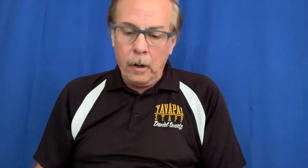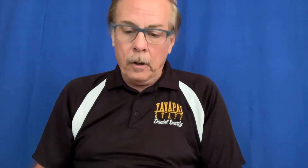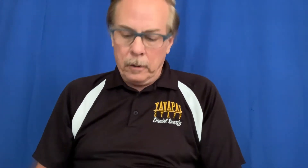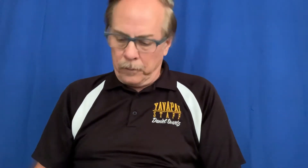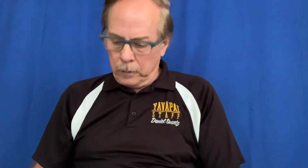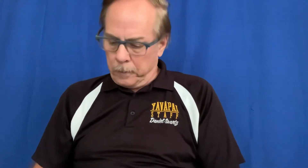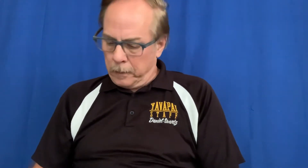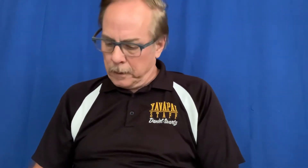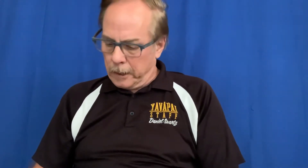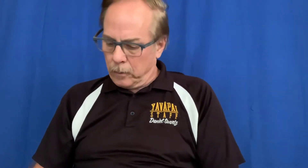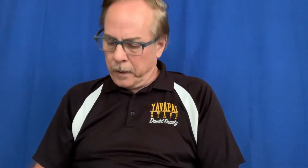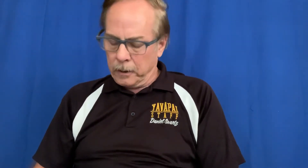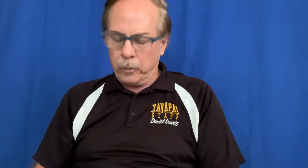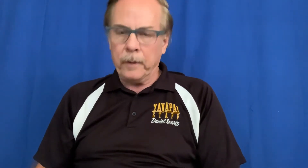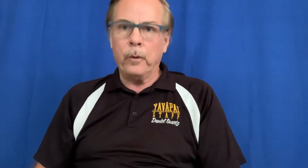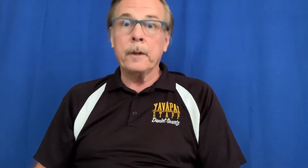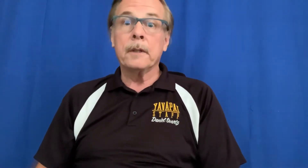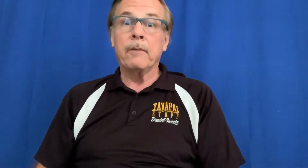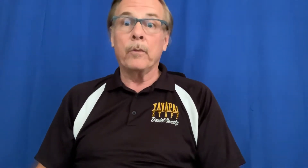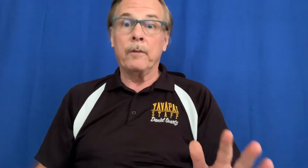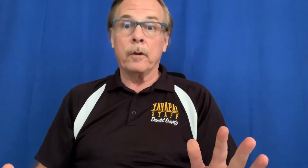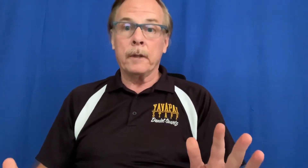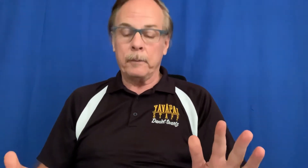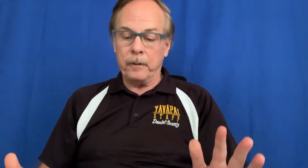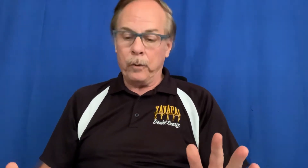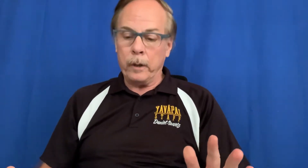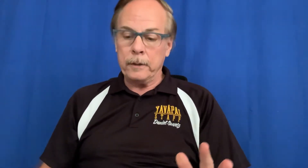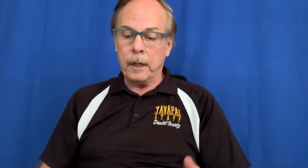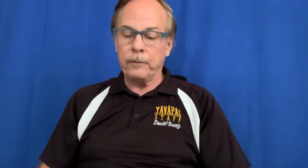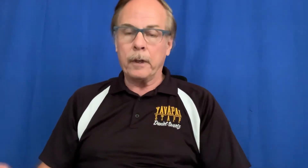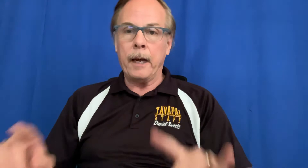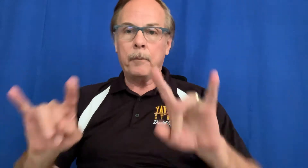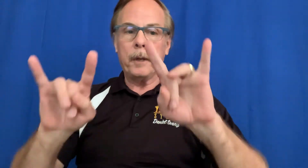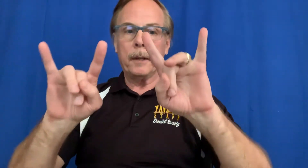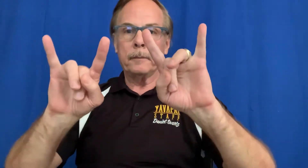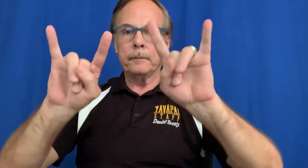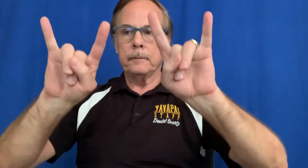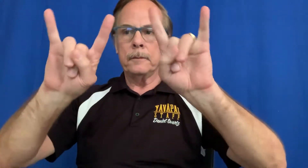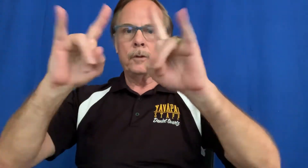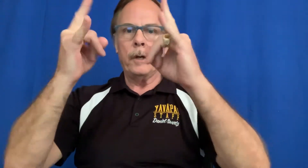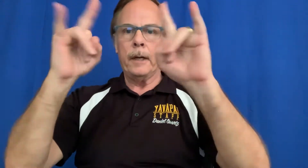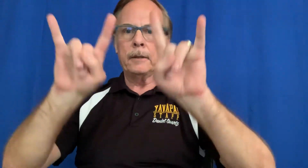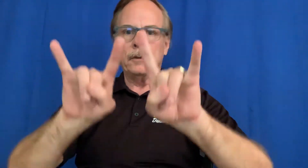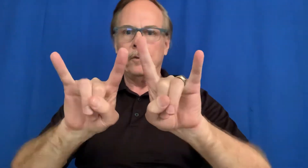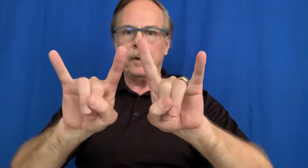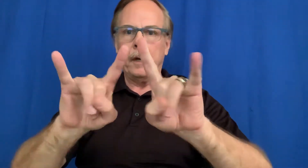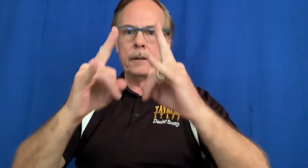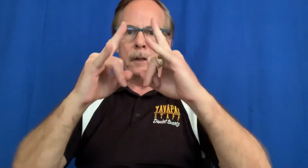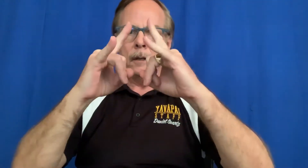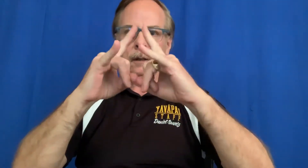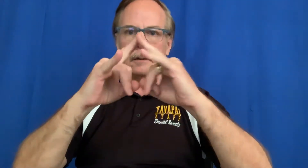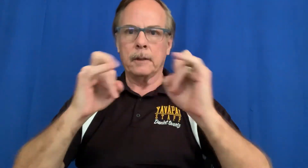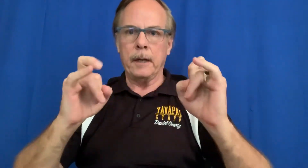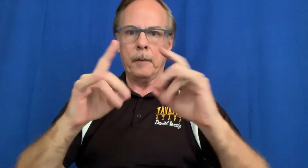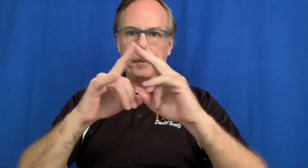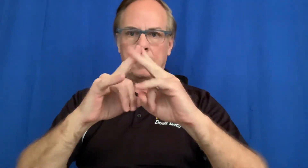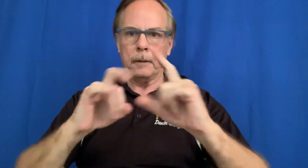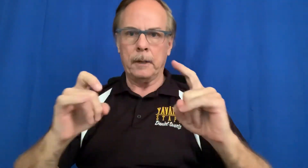The first sign on page 347, we've learned that before. Sign for camping. Your hands like this and